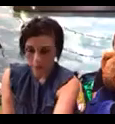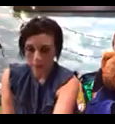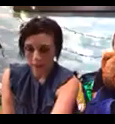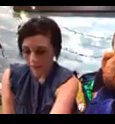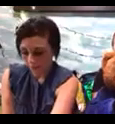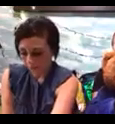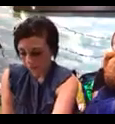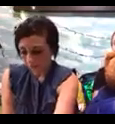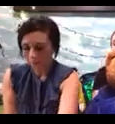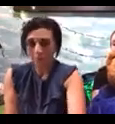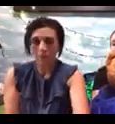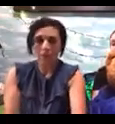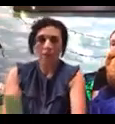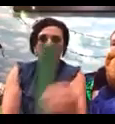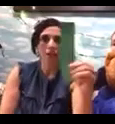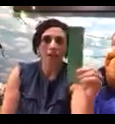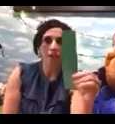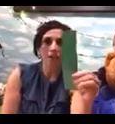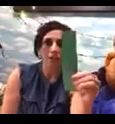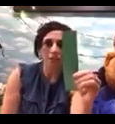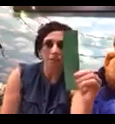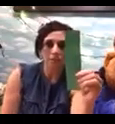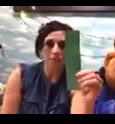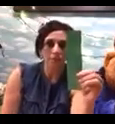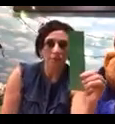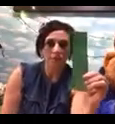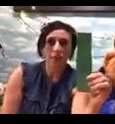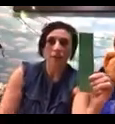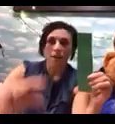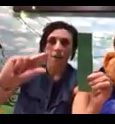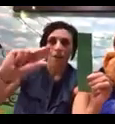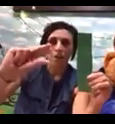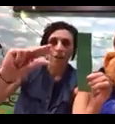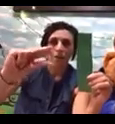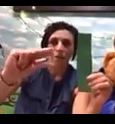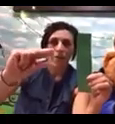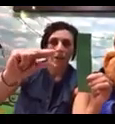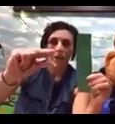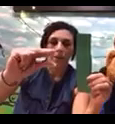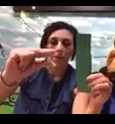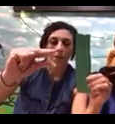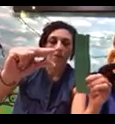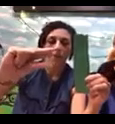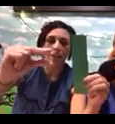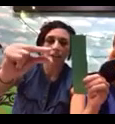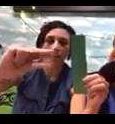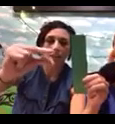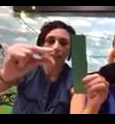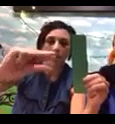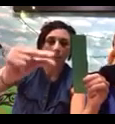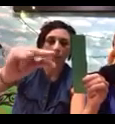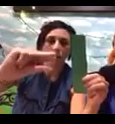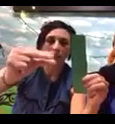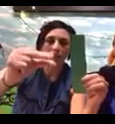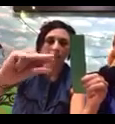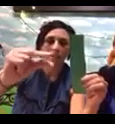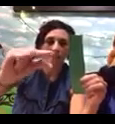Bear. What color? Green. Green. Get your three fingers and you say green.